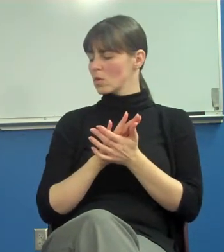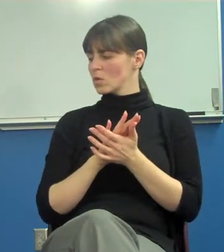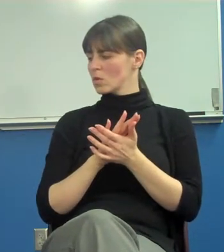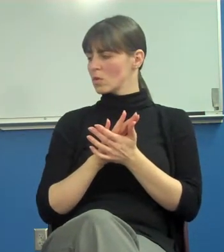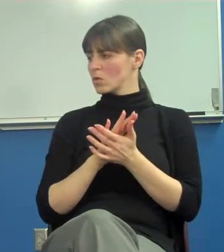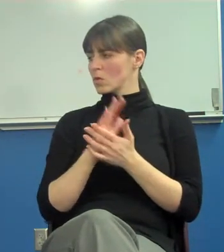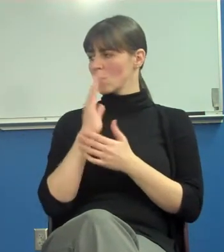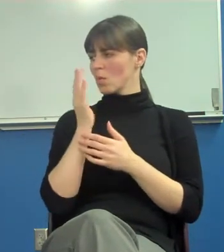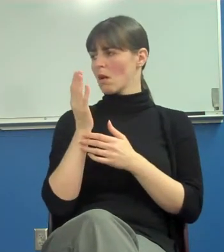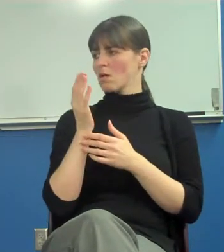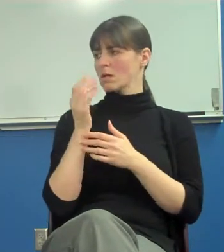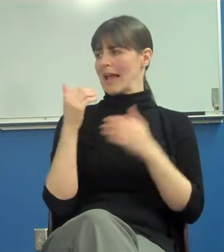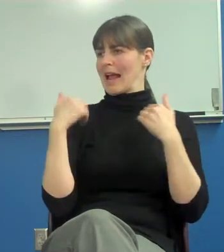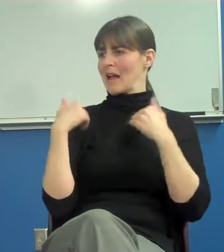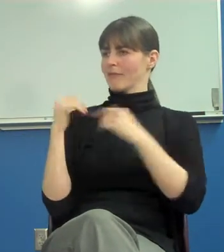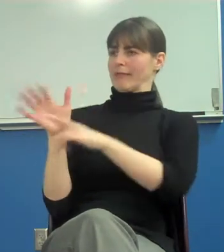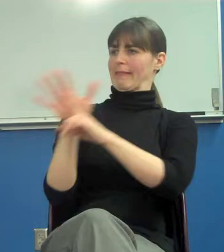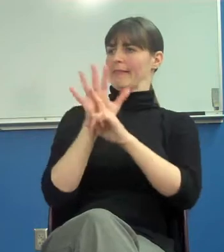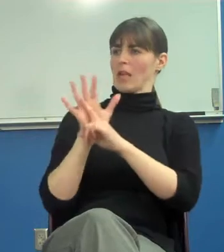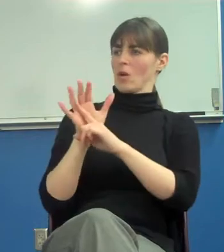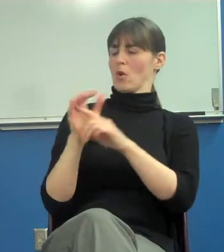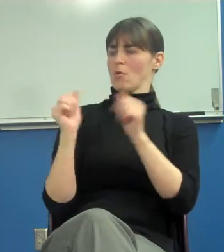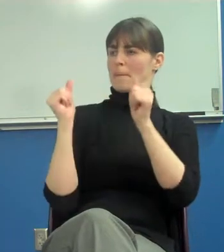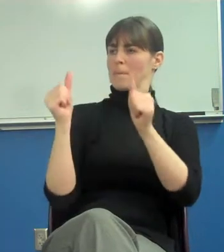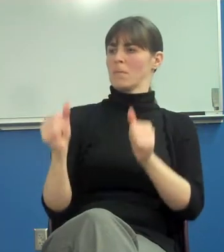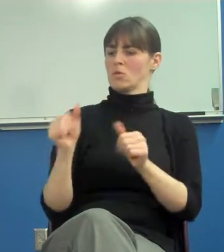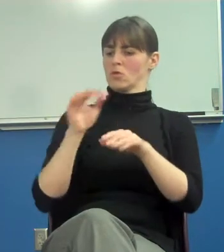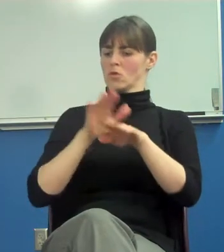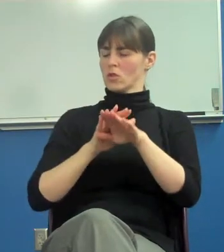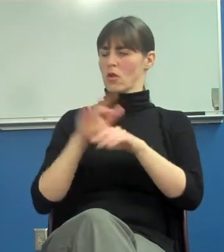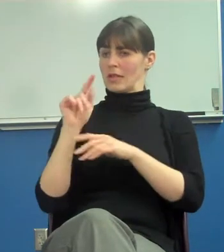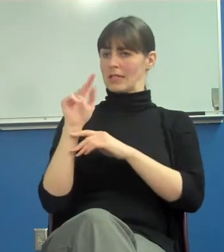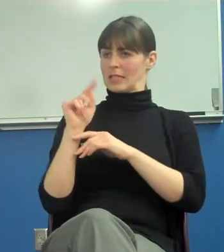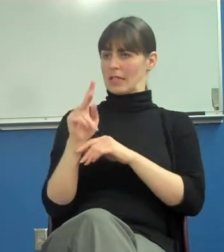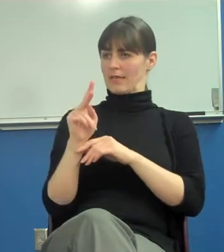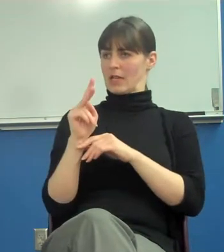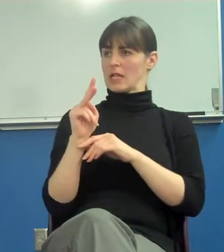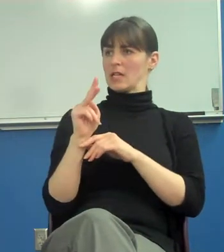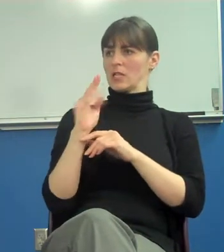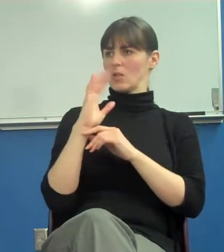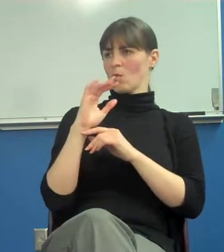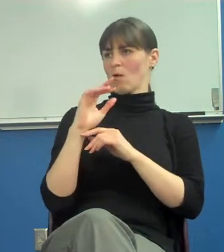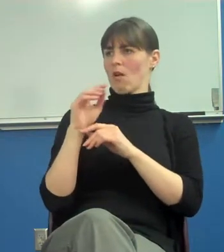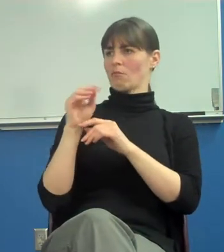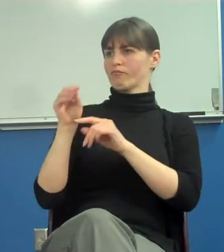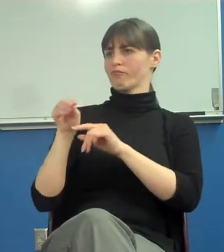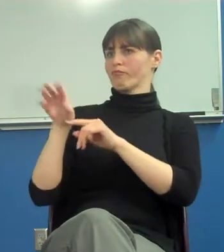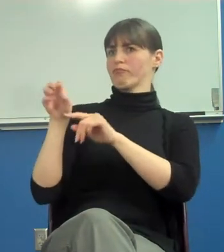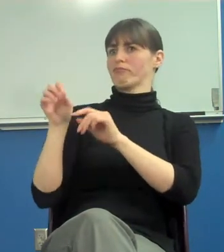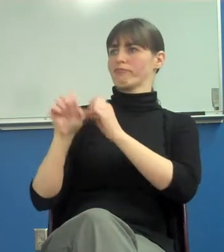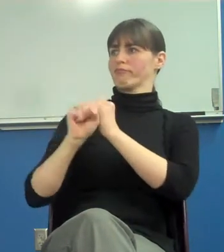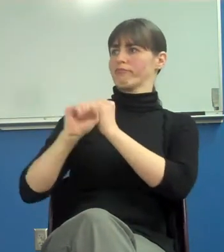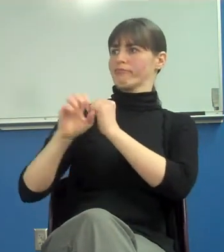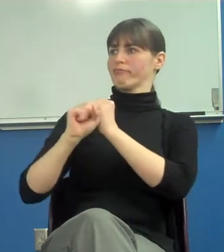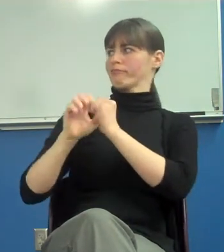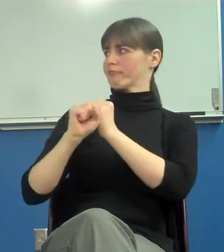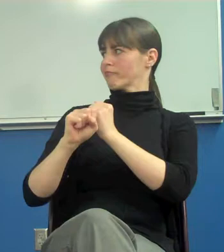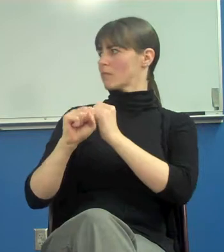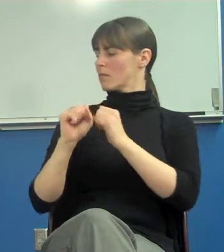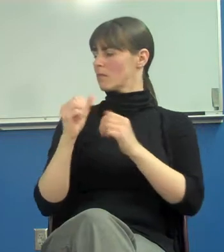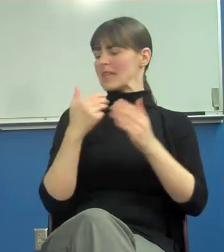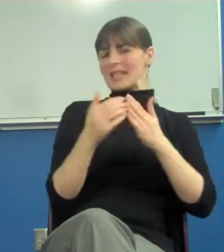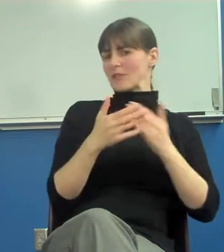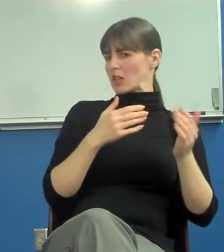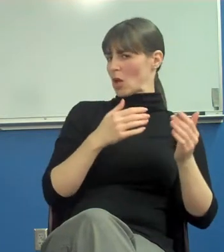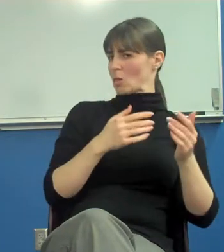their posters and stuff on the TVs, cycling through like in the hub, because even though it is